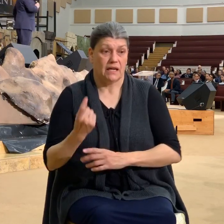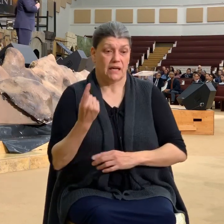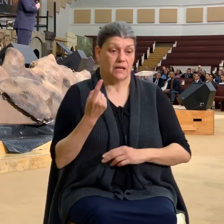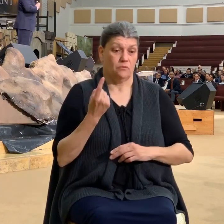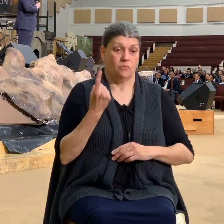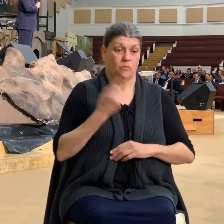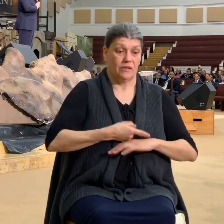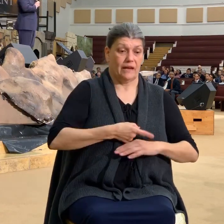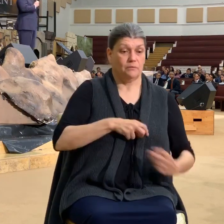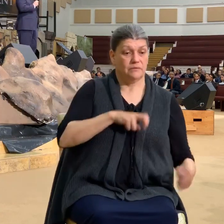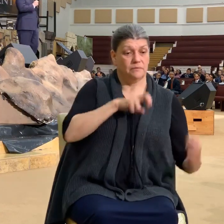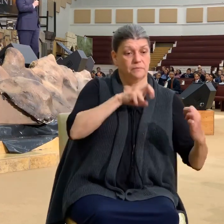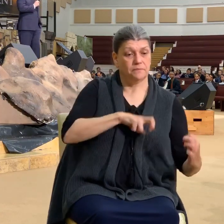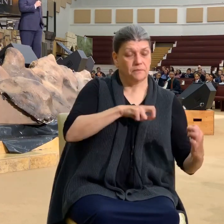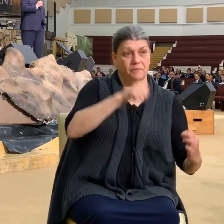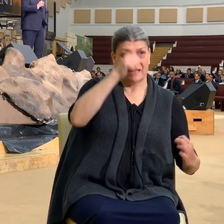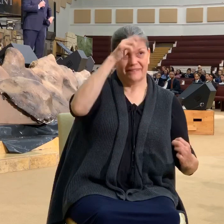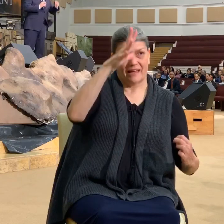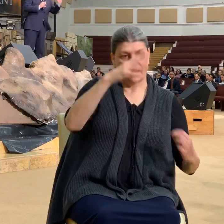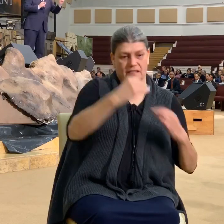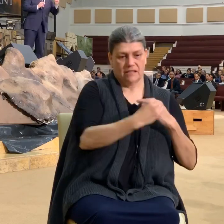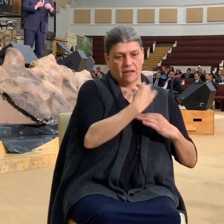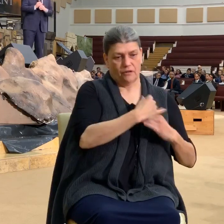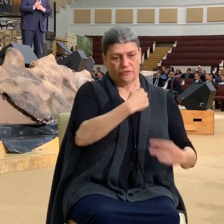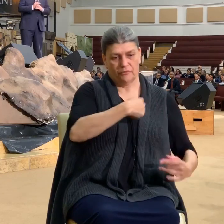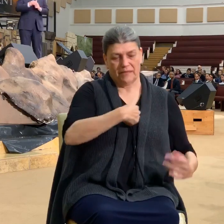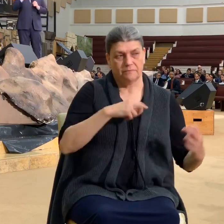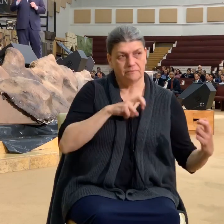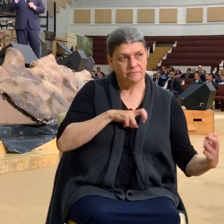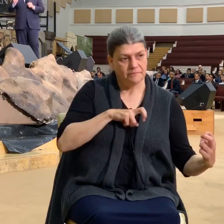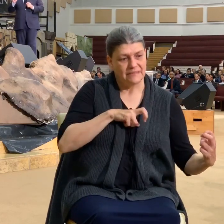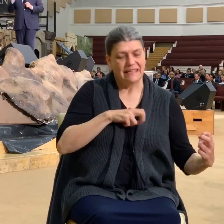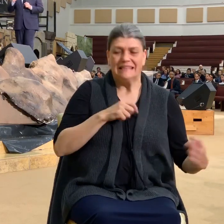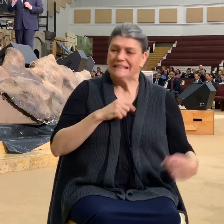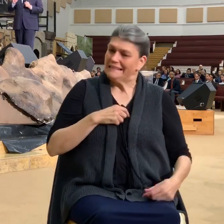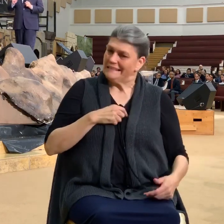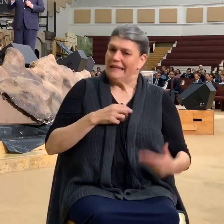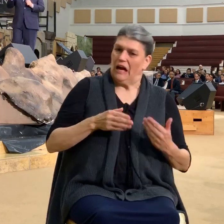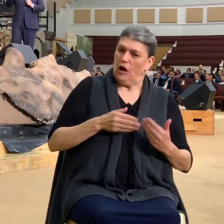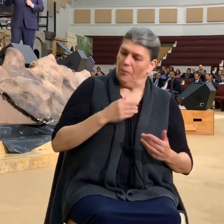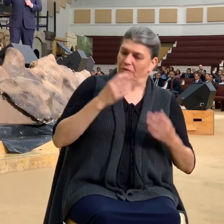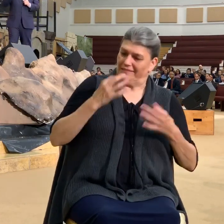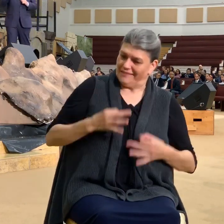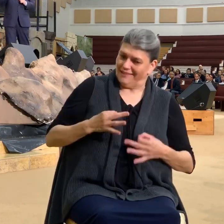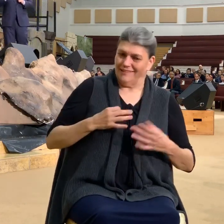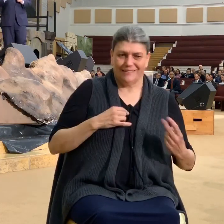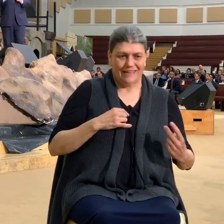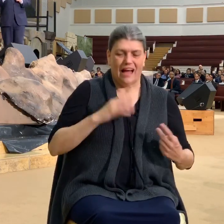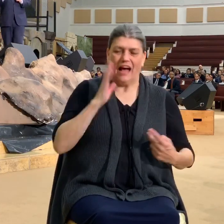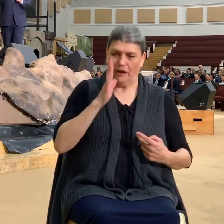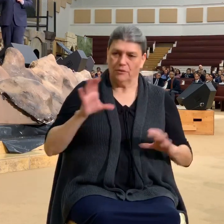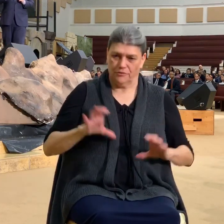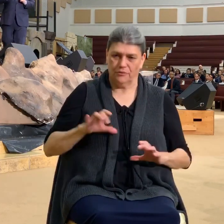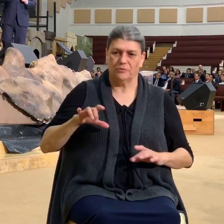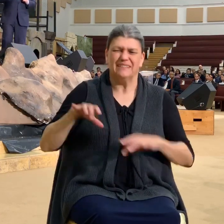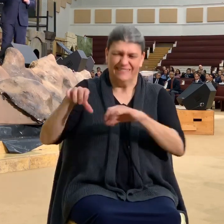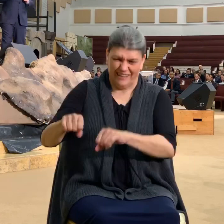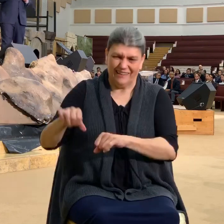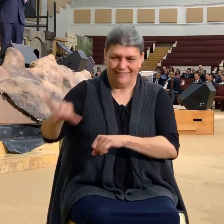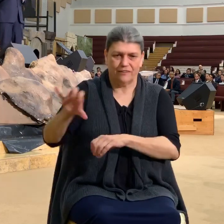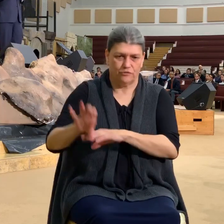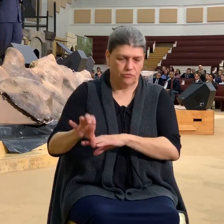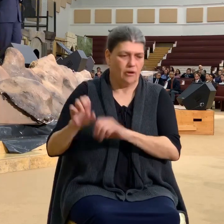council, and I had just about decided, I'm going to do such and such. This church opportunity is